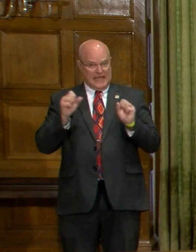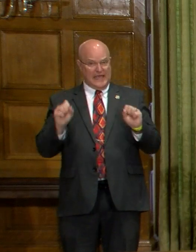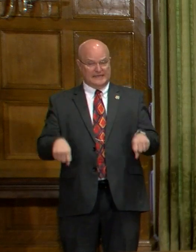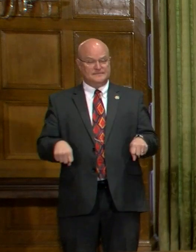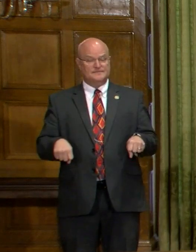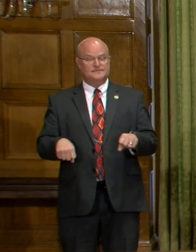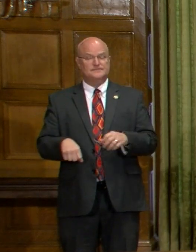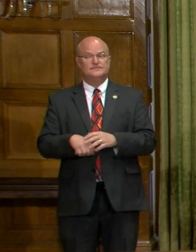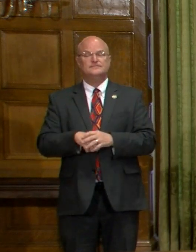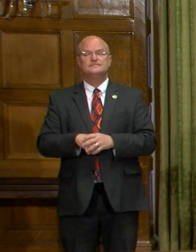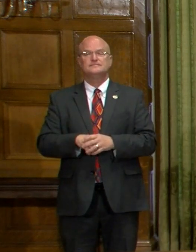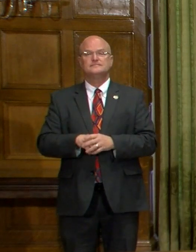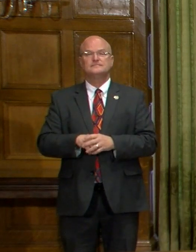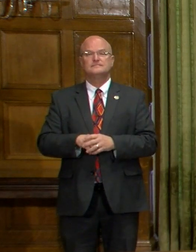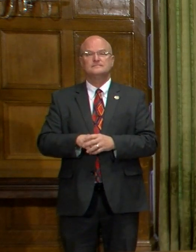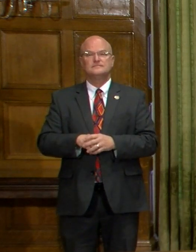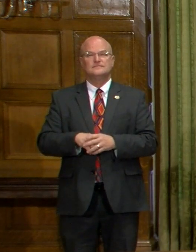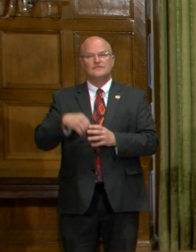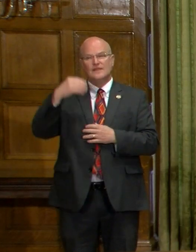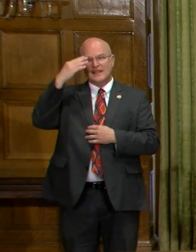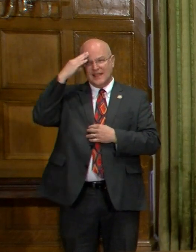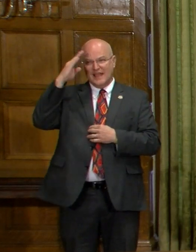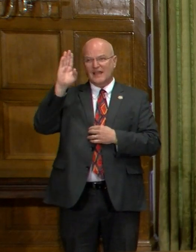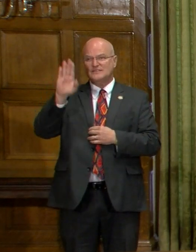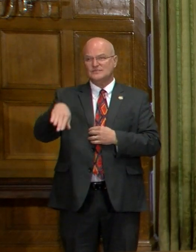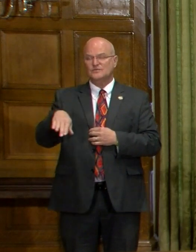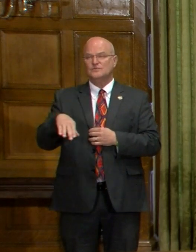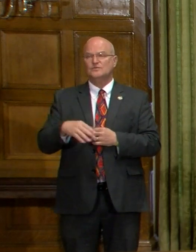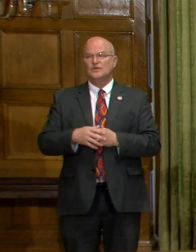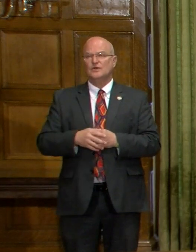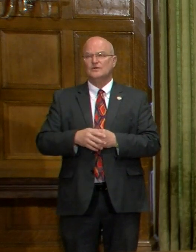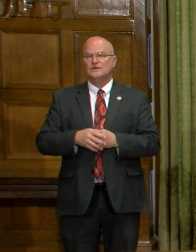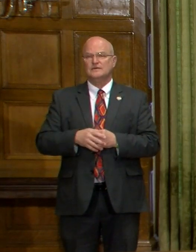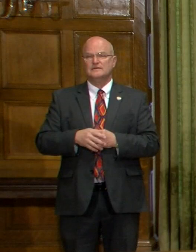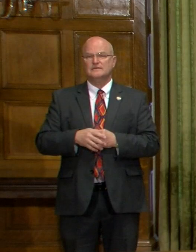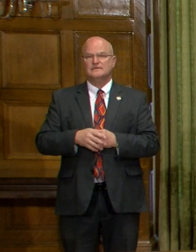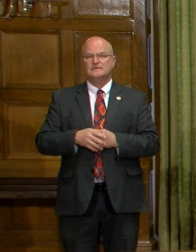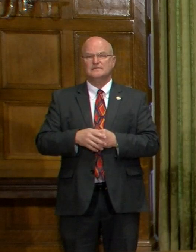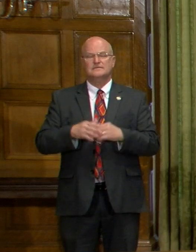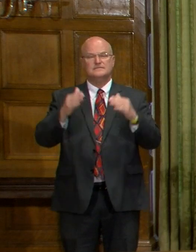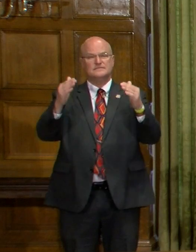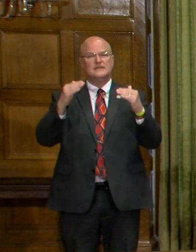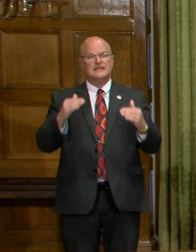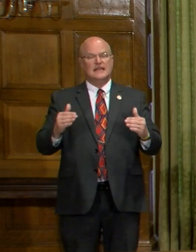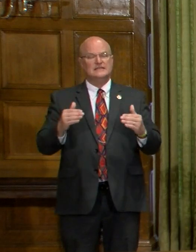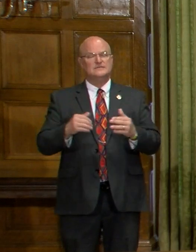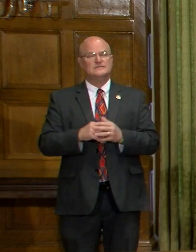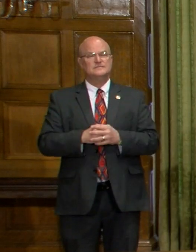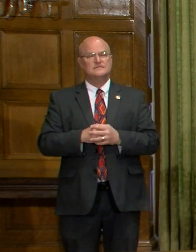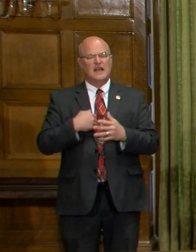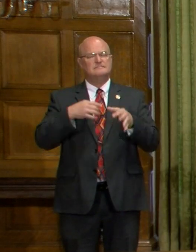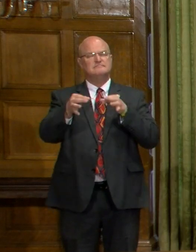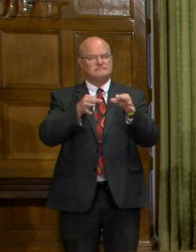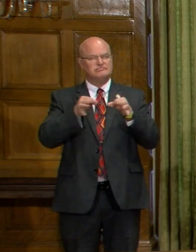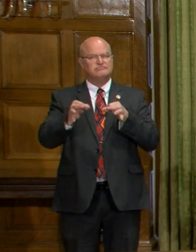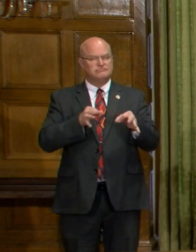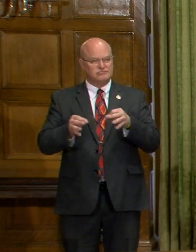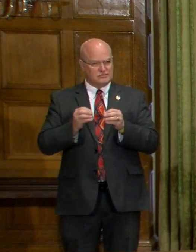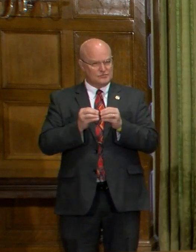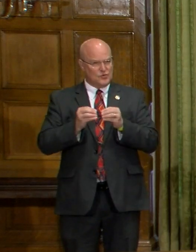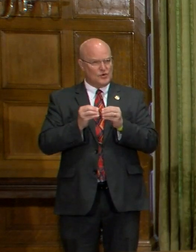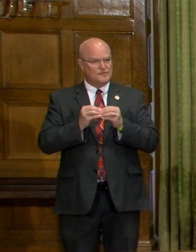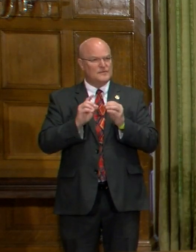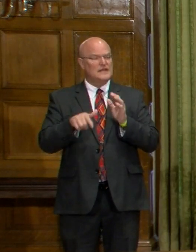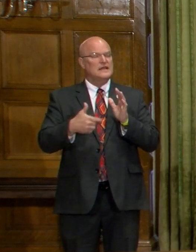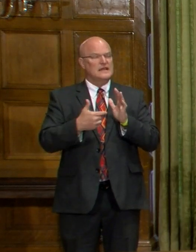can. And then, as you know, we'll go on to the next slide here, and I want to explain this a little bit.